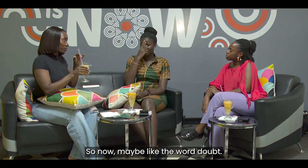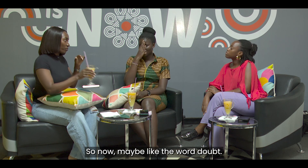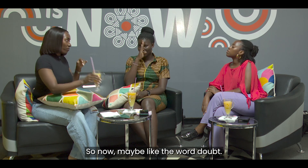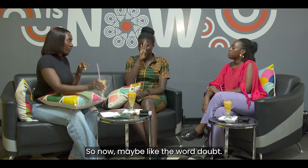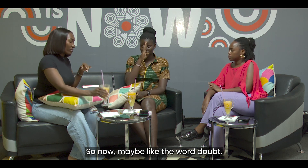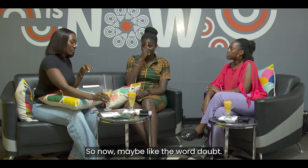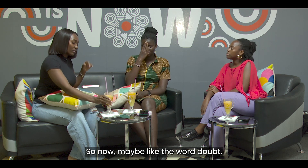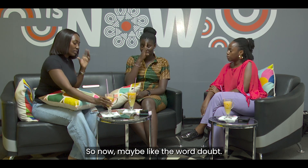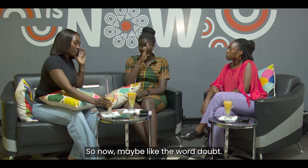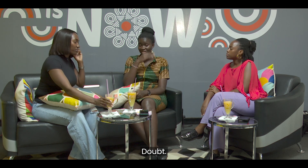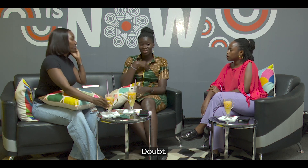doubt.